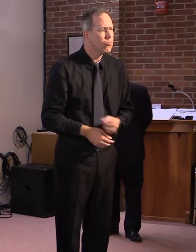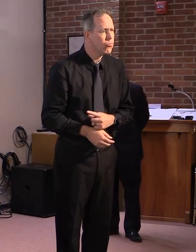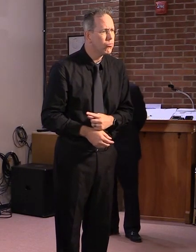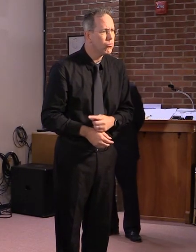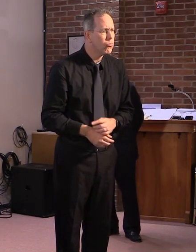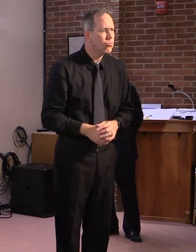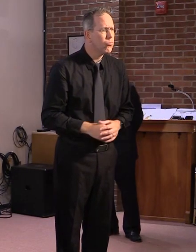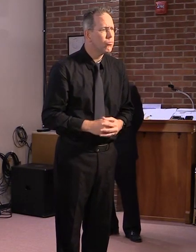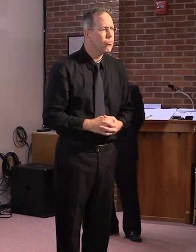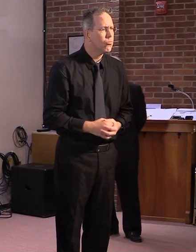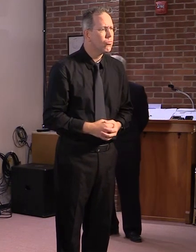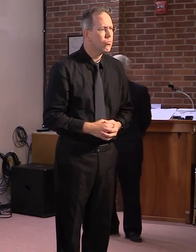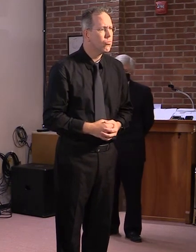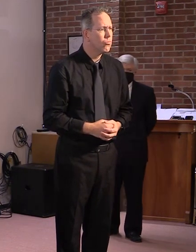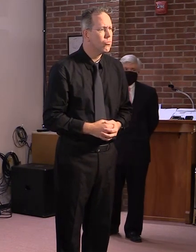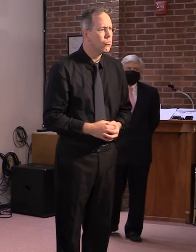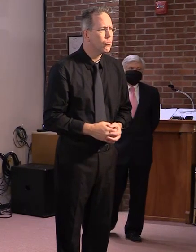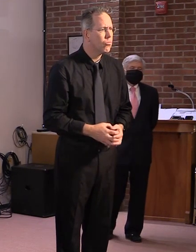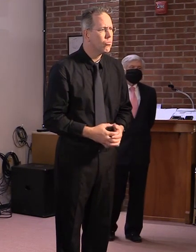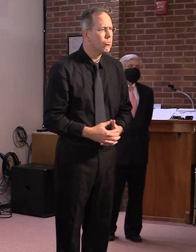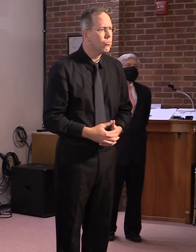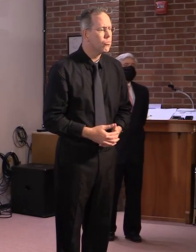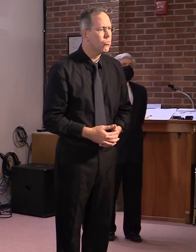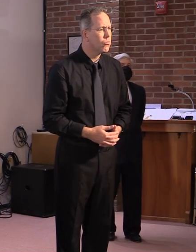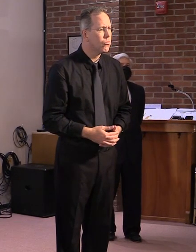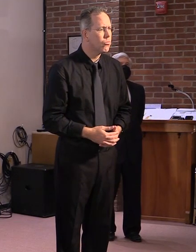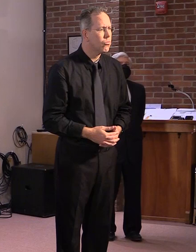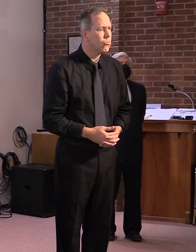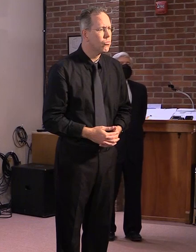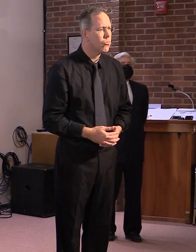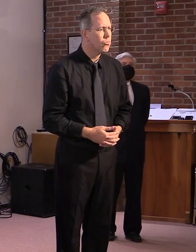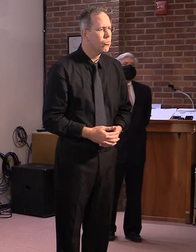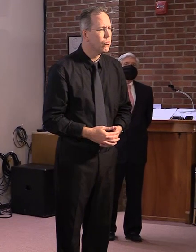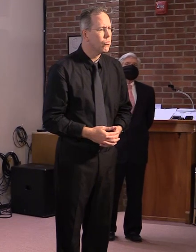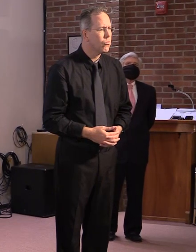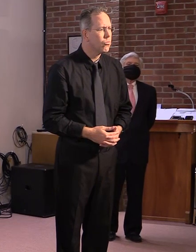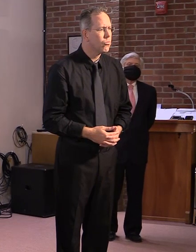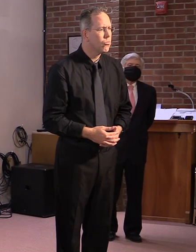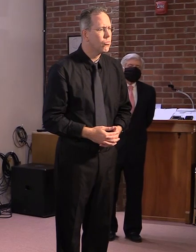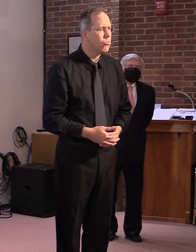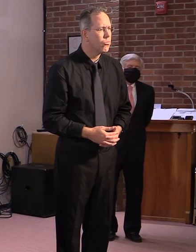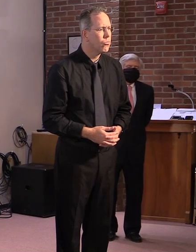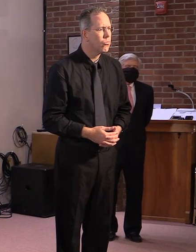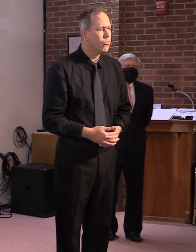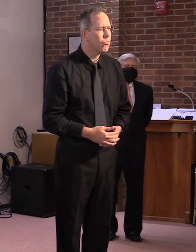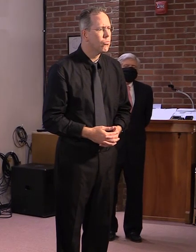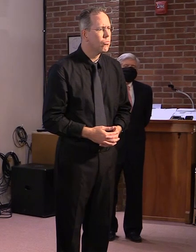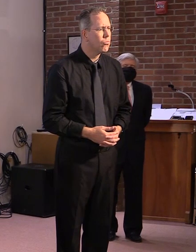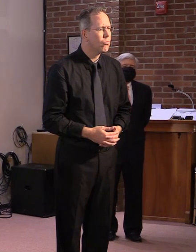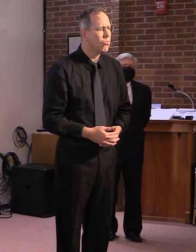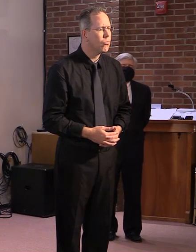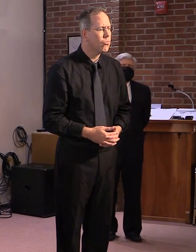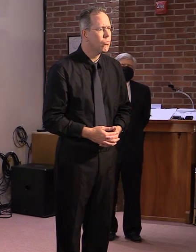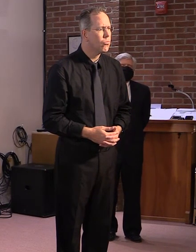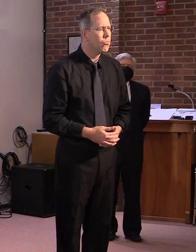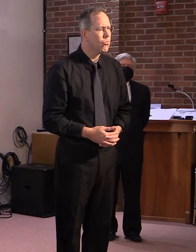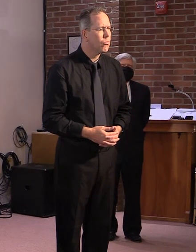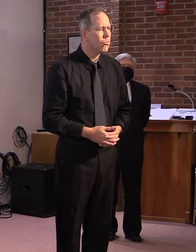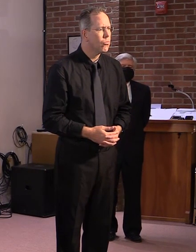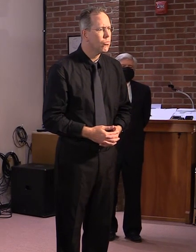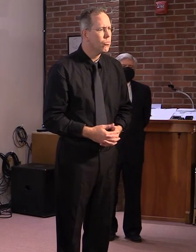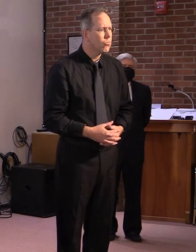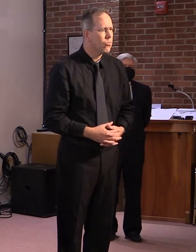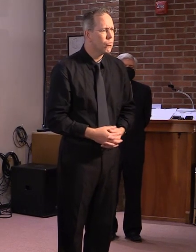from the colleges, from the state, from landlords. We worked together on ensuring that folks were aware of